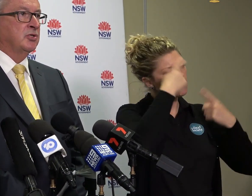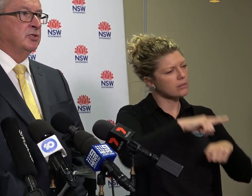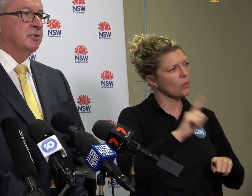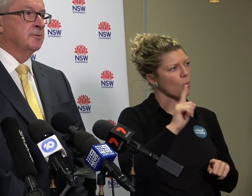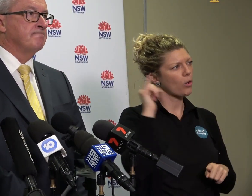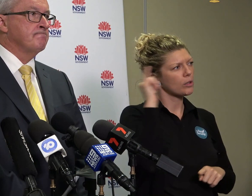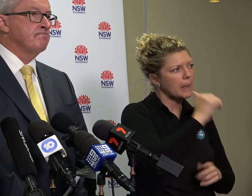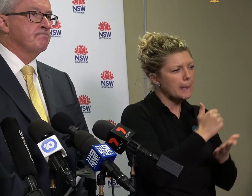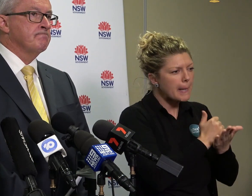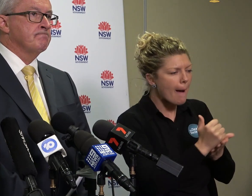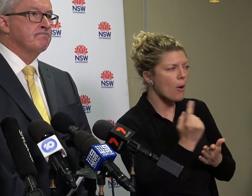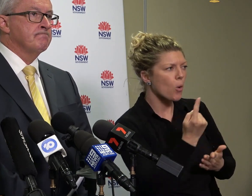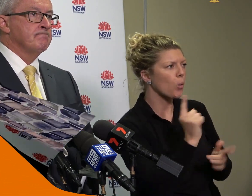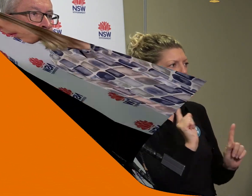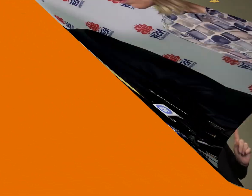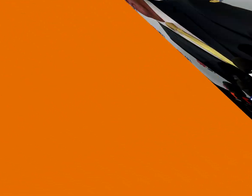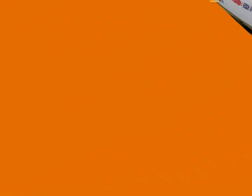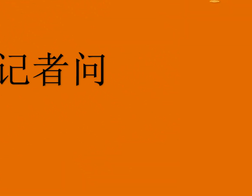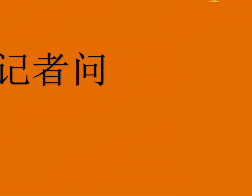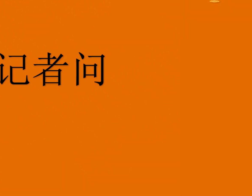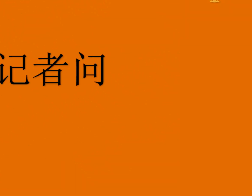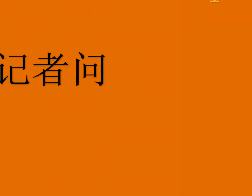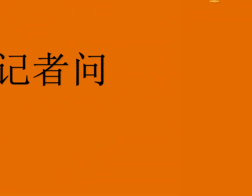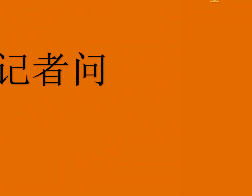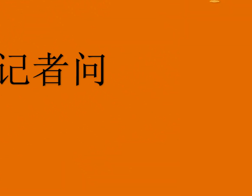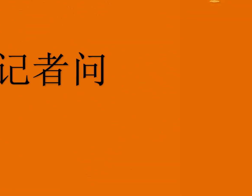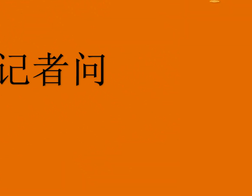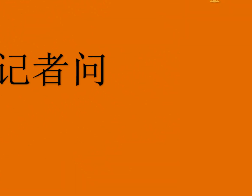any questions? Can we just ask